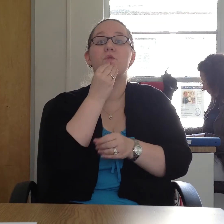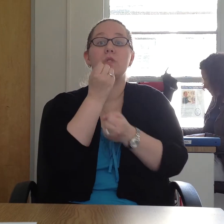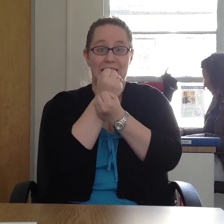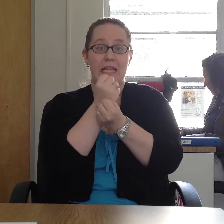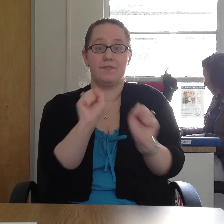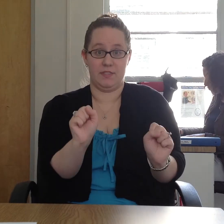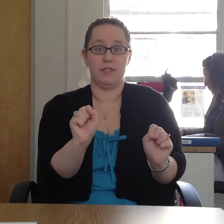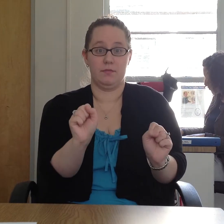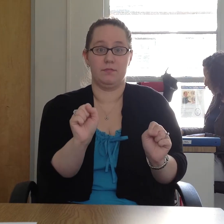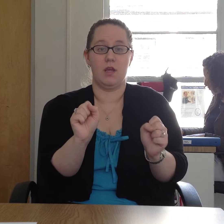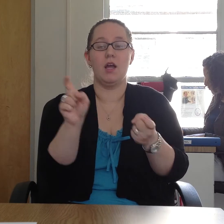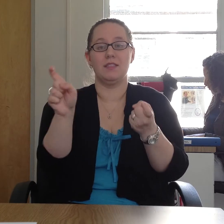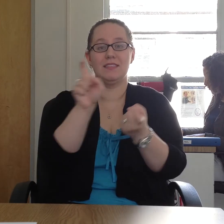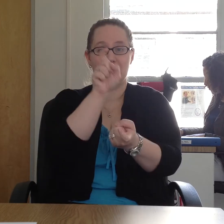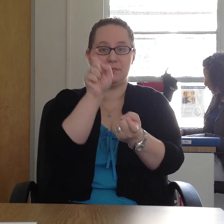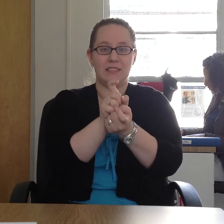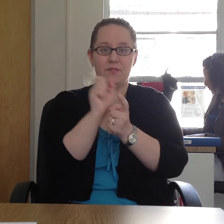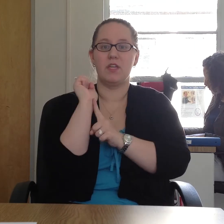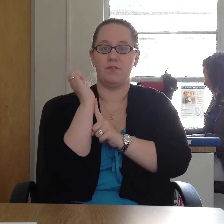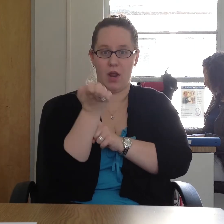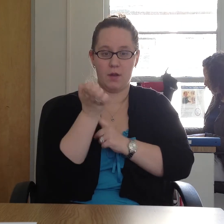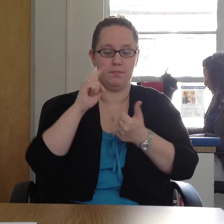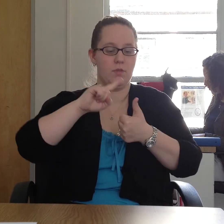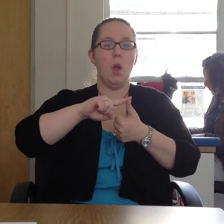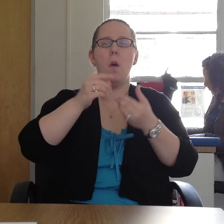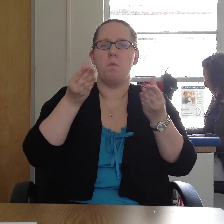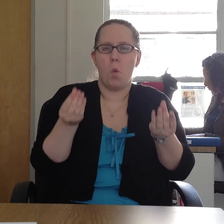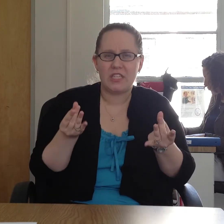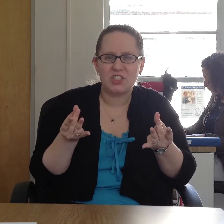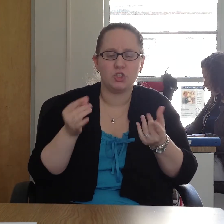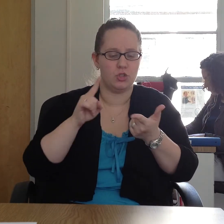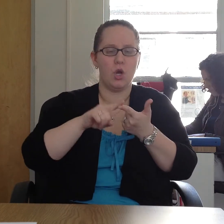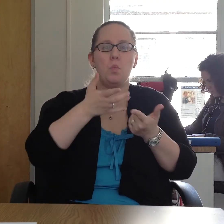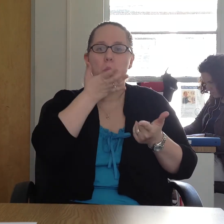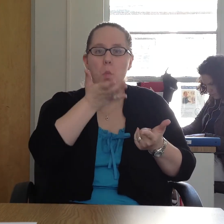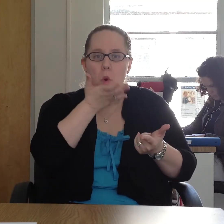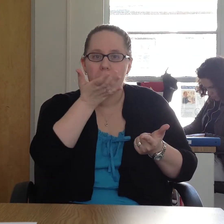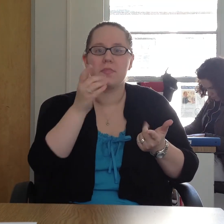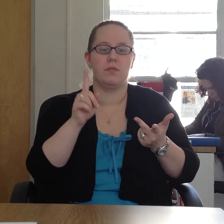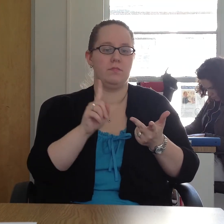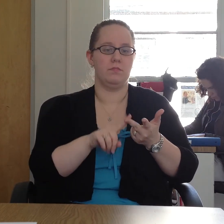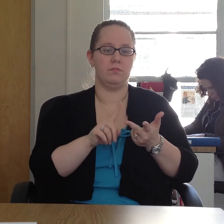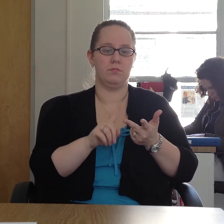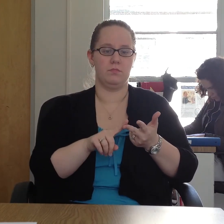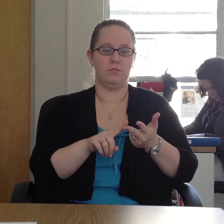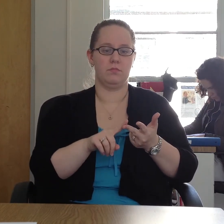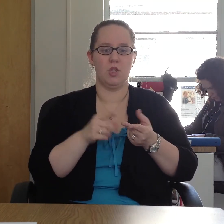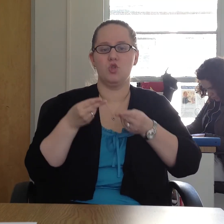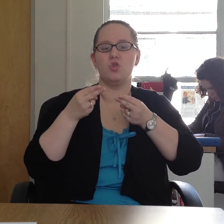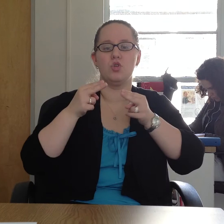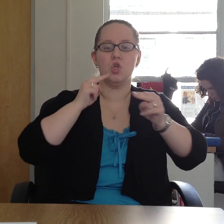conditions, including moisture, warmth, nutrition, and time.